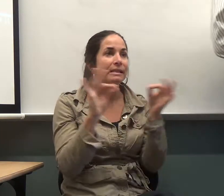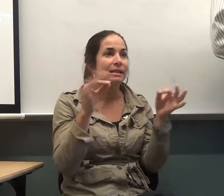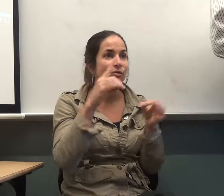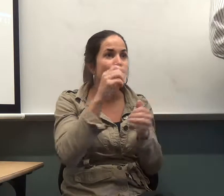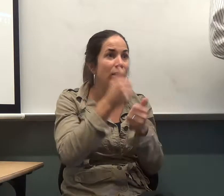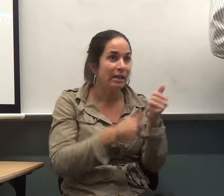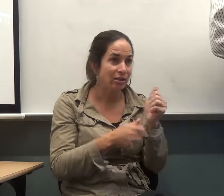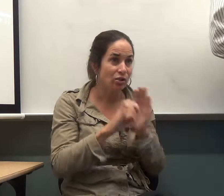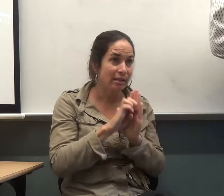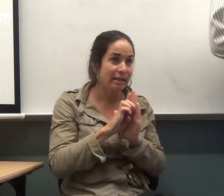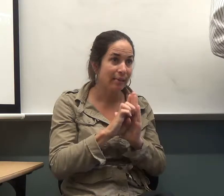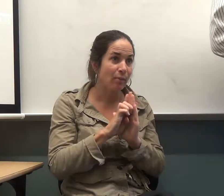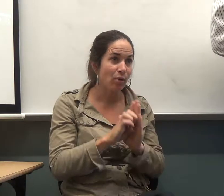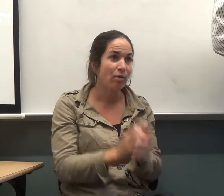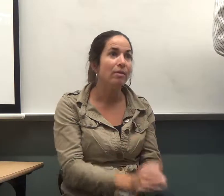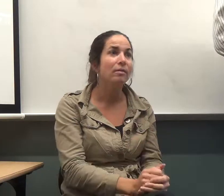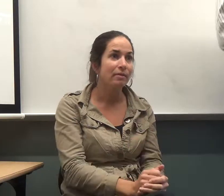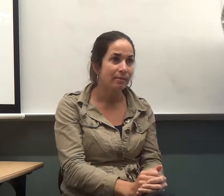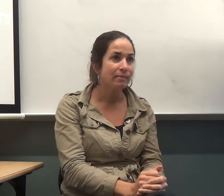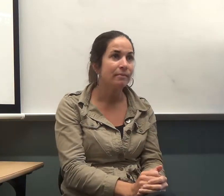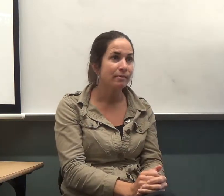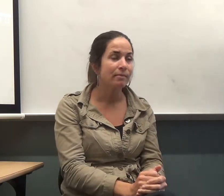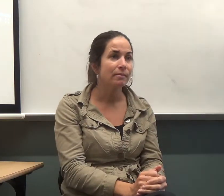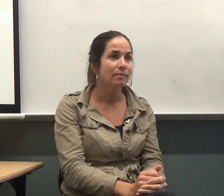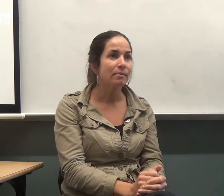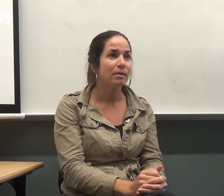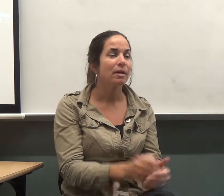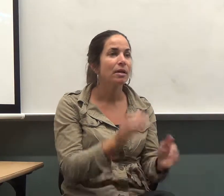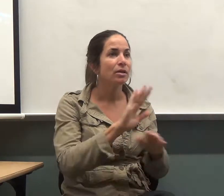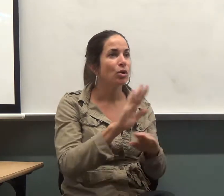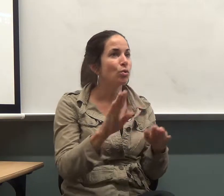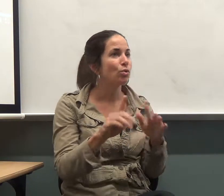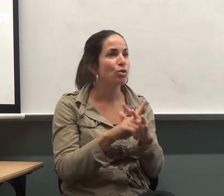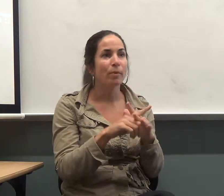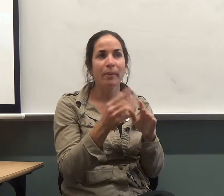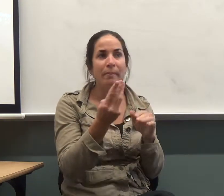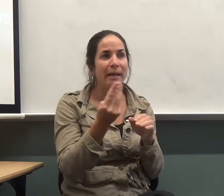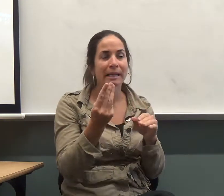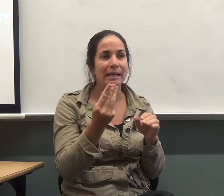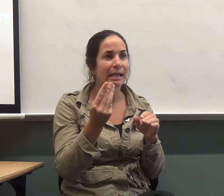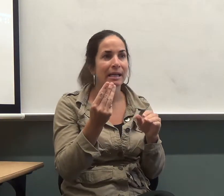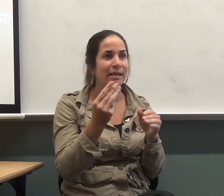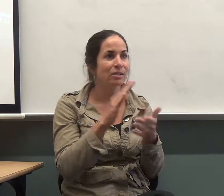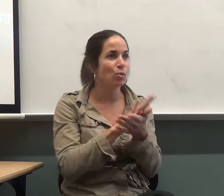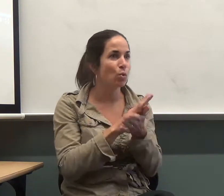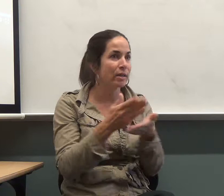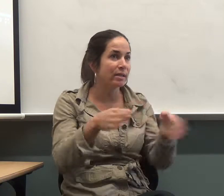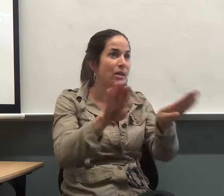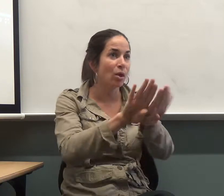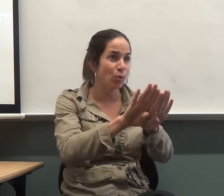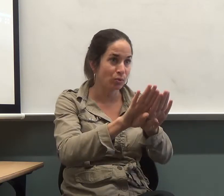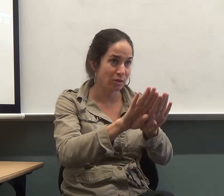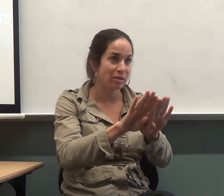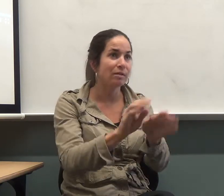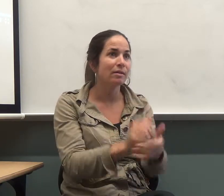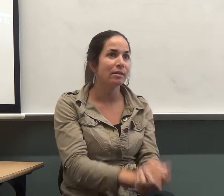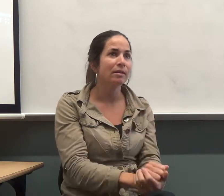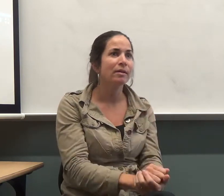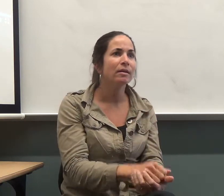Okay? Okay. Don't show up Monday. No one will be here. I hope you have a really good break. Huh? 6